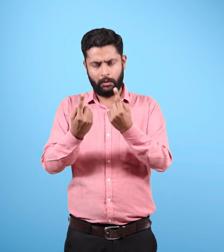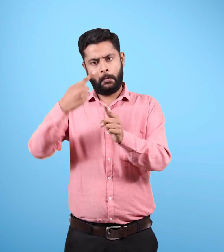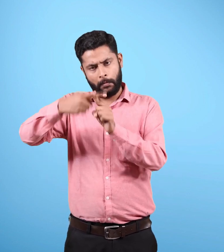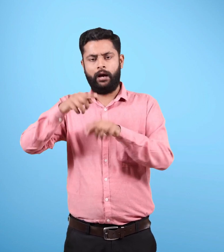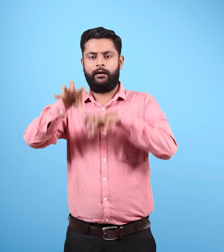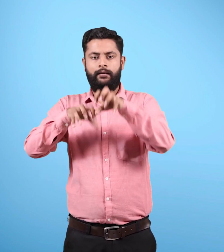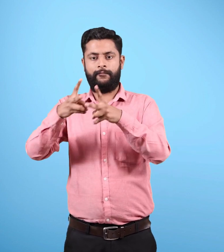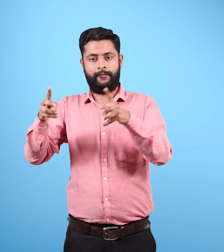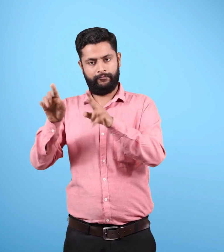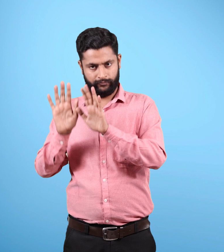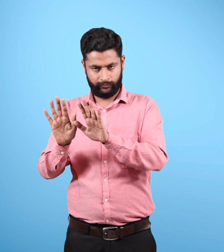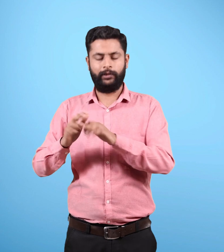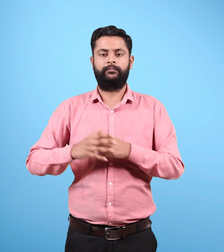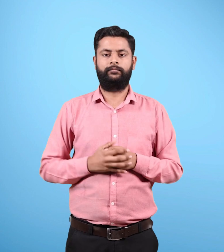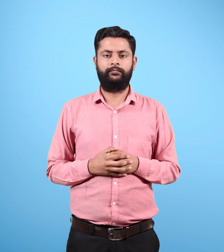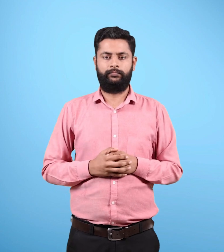plants or animals.